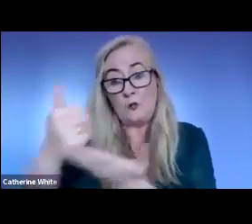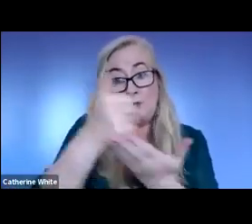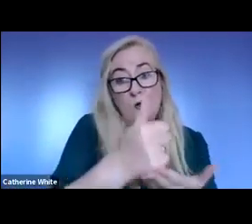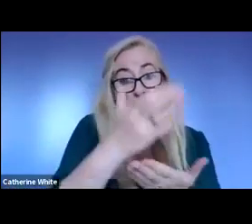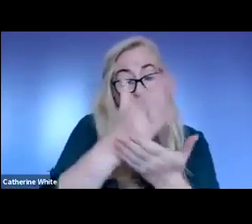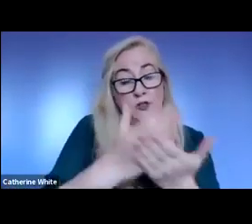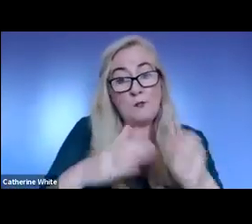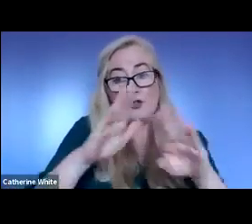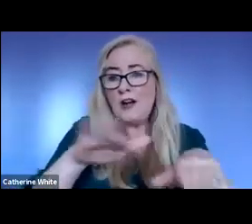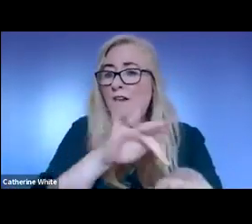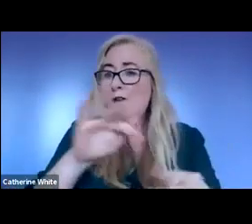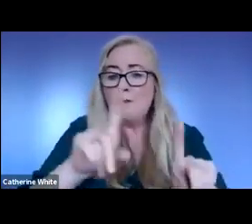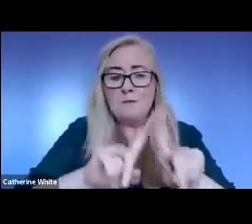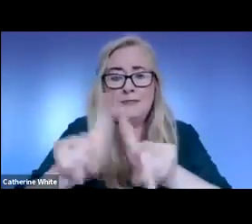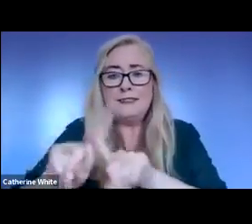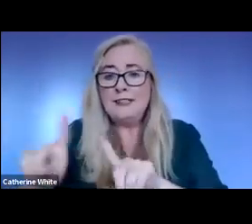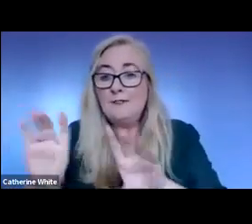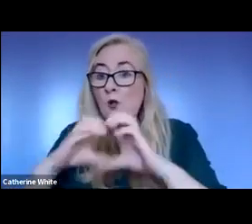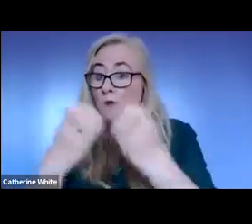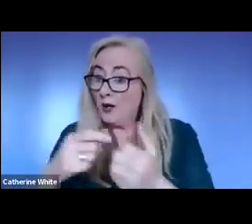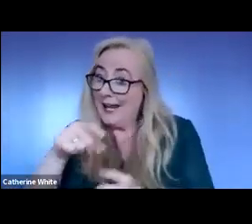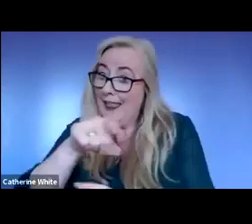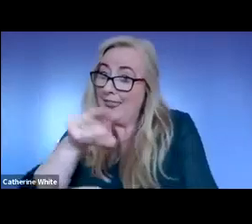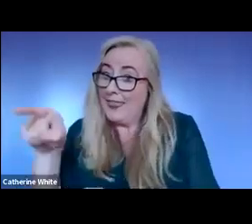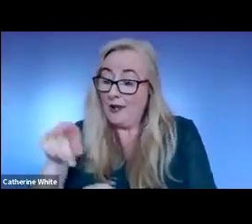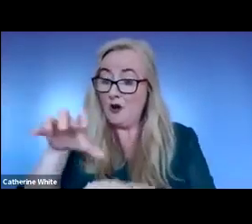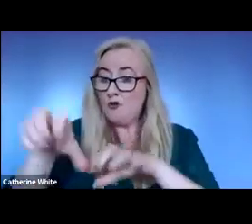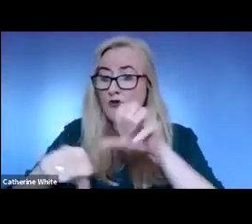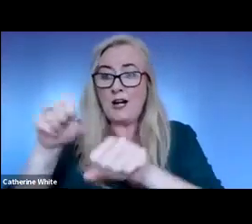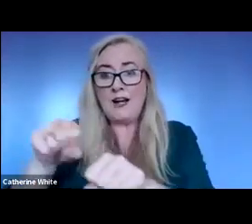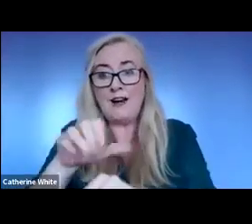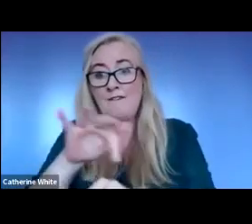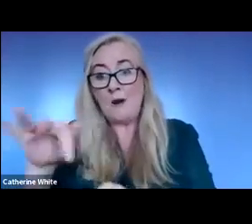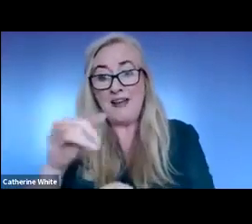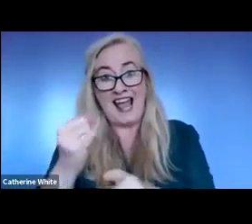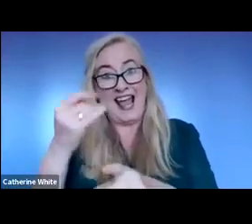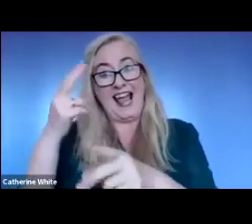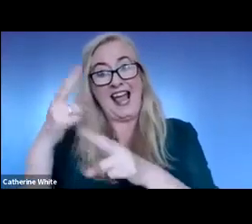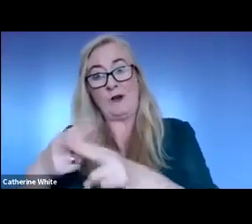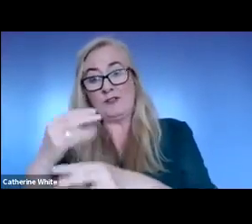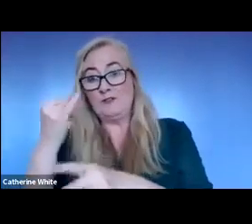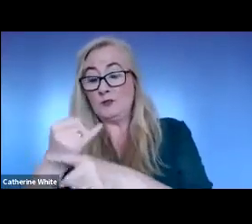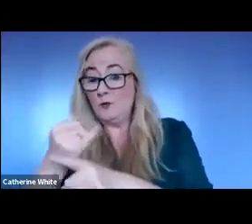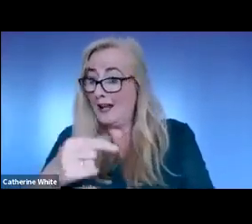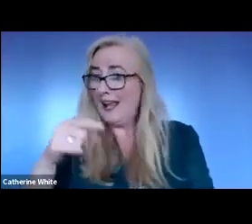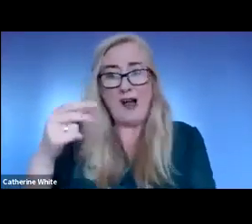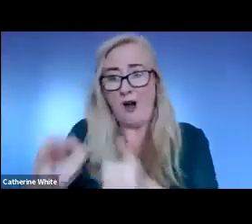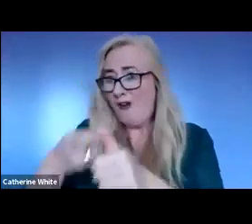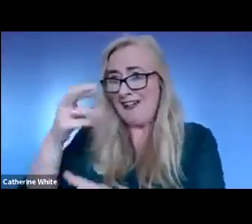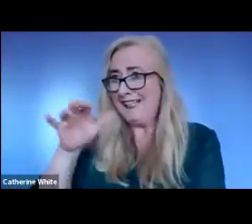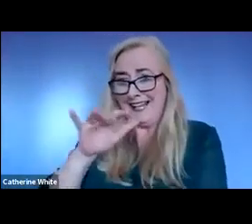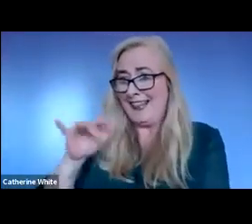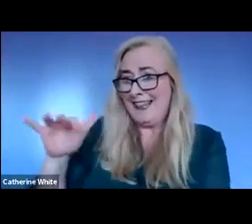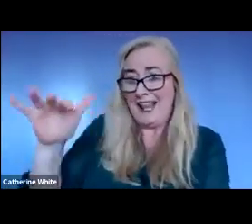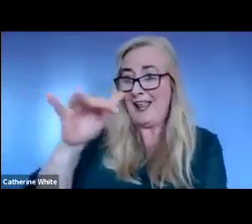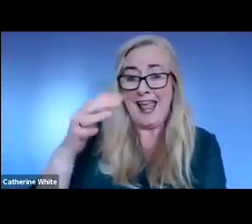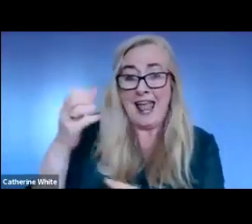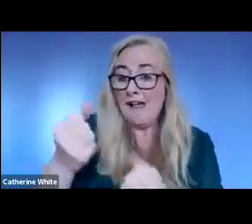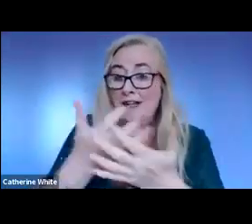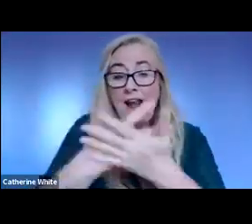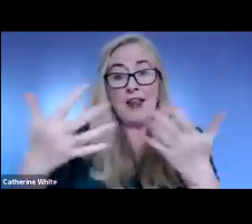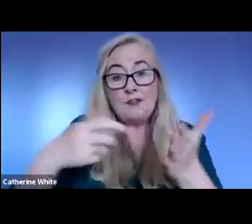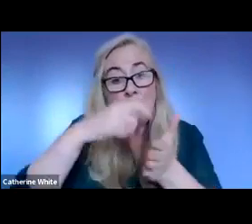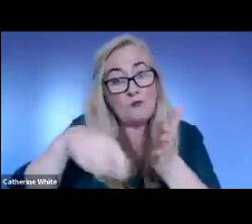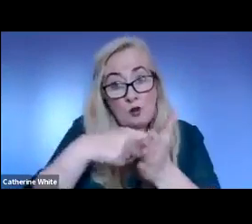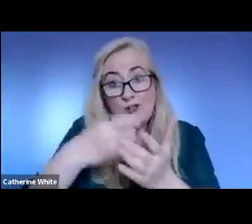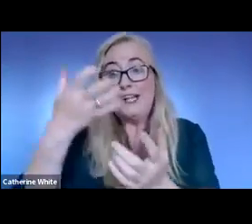from marginalised communities who have really struggled out of school. This is something that's already out there. These are many, many projects that are already